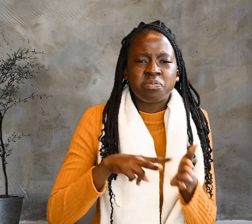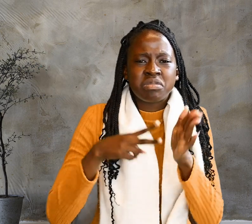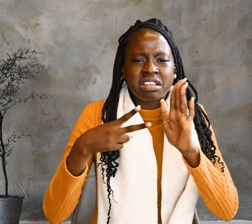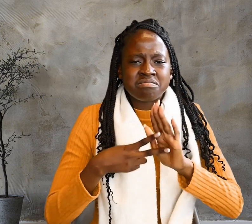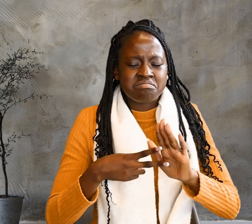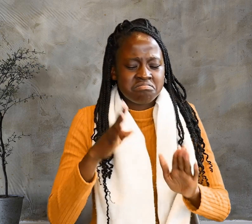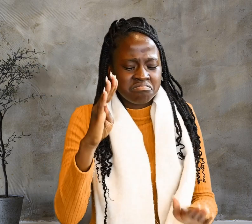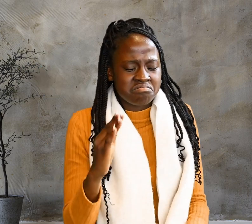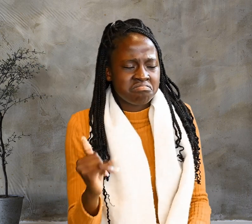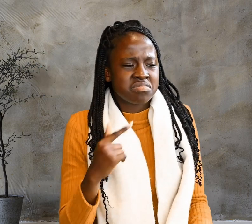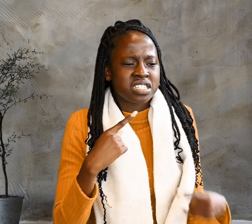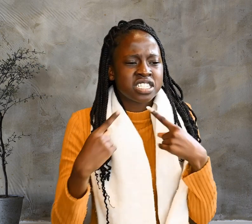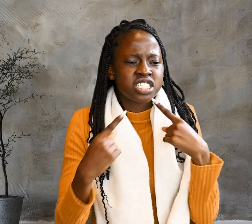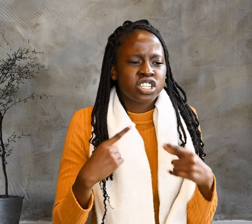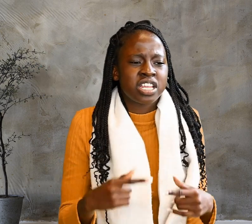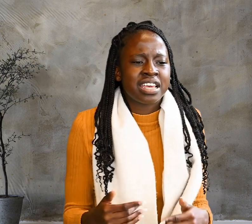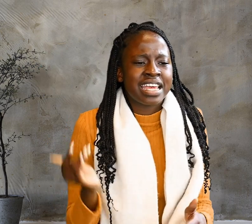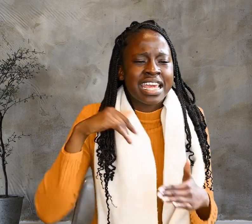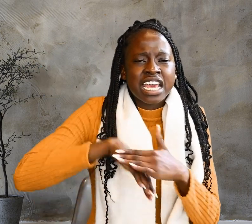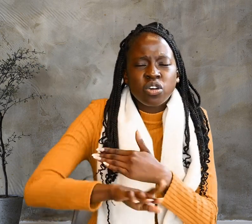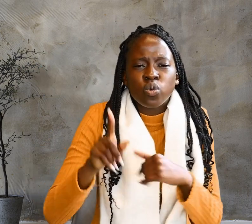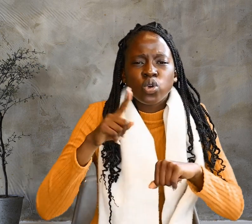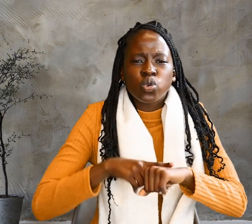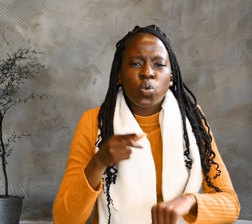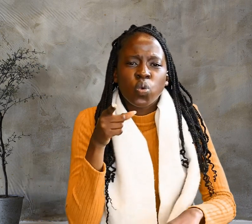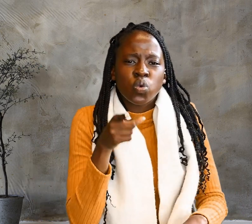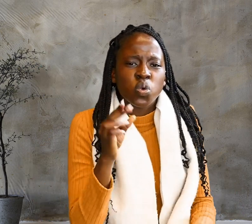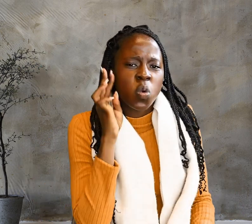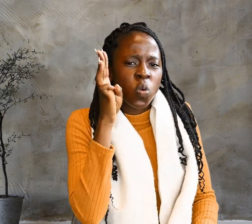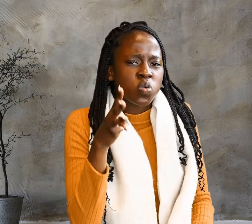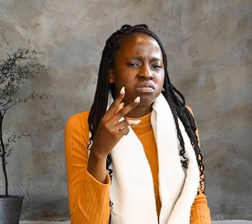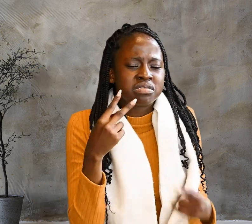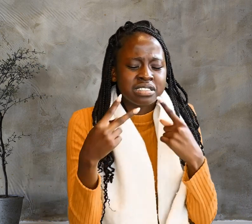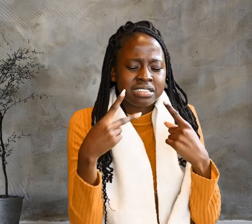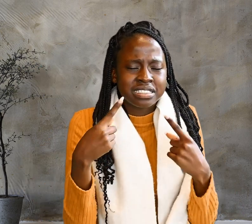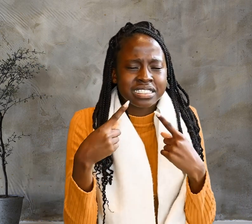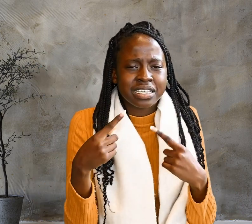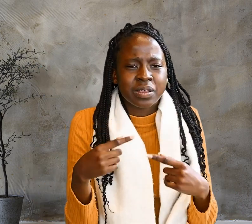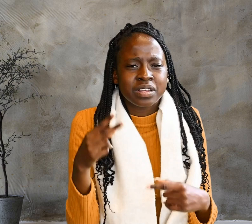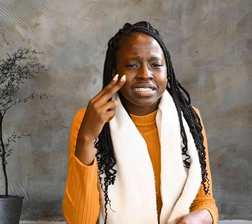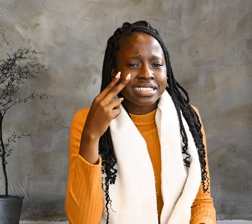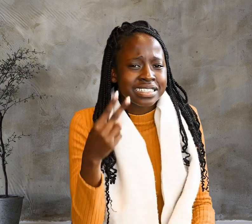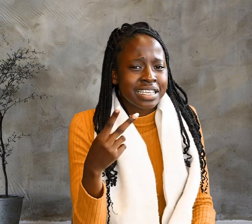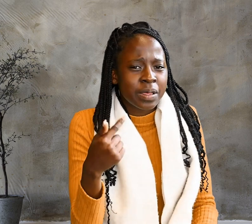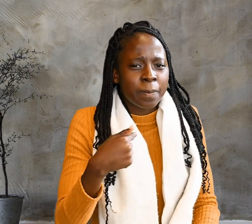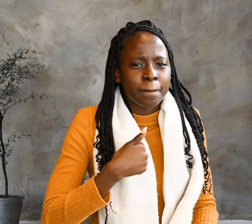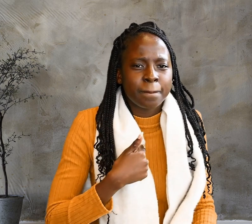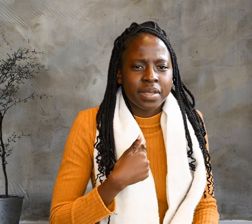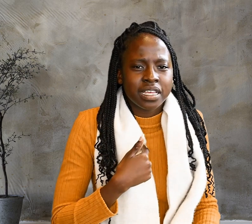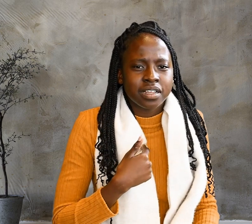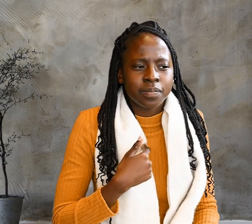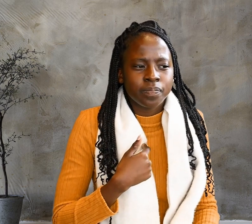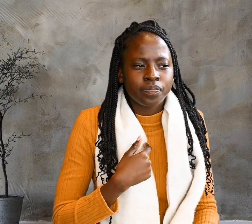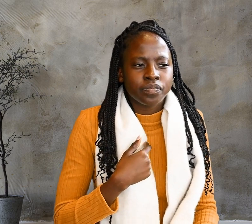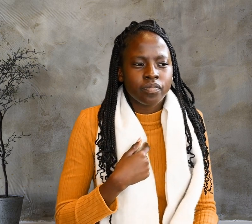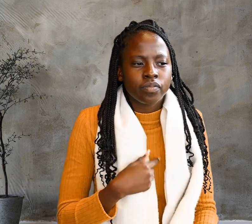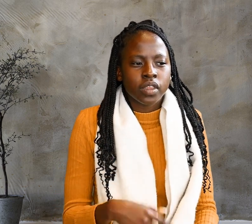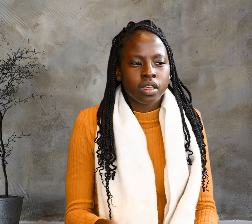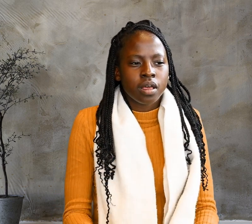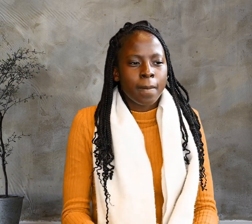while you will see me no more, and then after a little while you will see me? And because